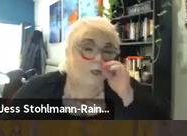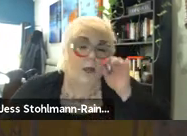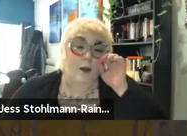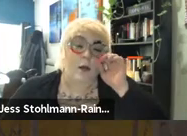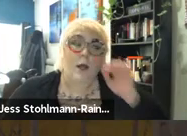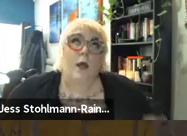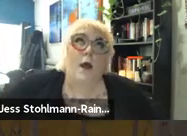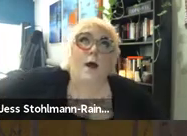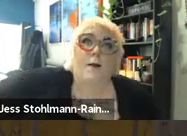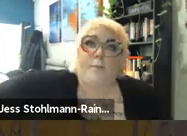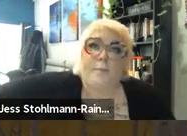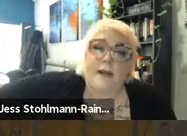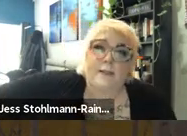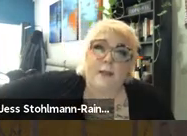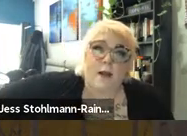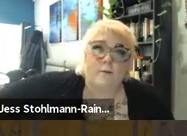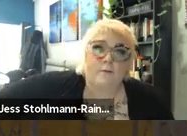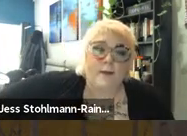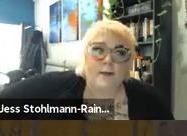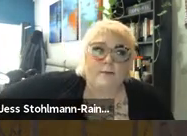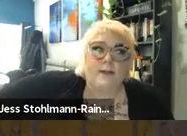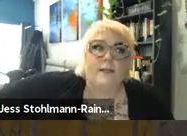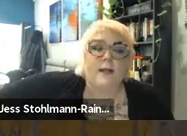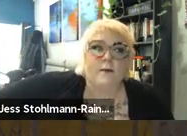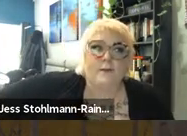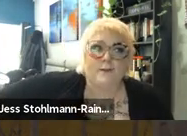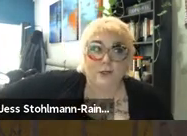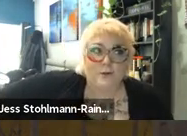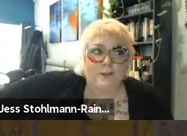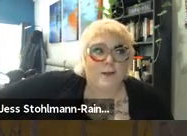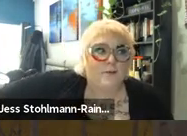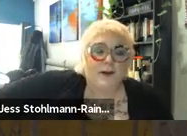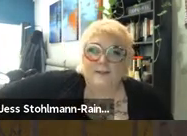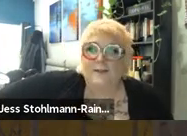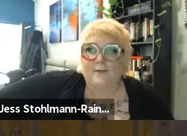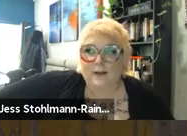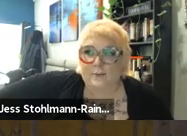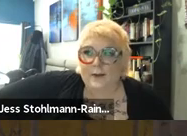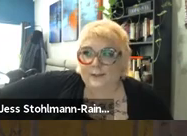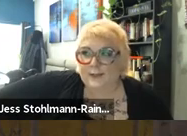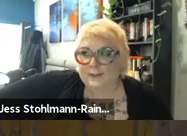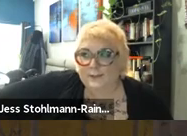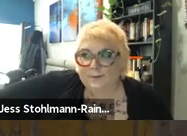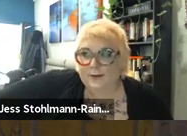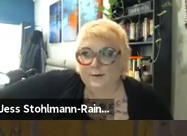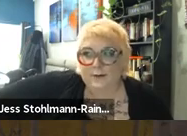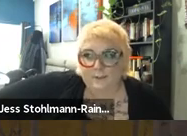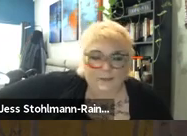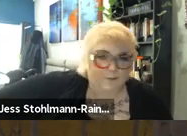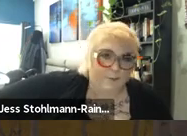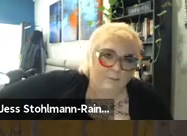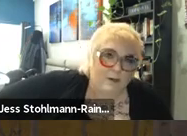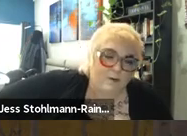a lot in colorado um but it's not really the reason that i would choose for us to develop a systemic